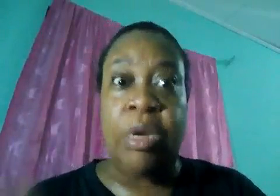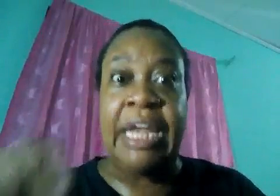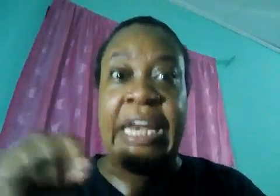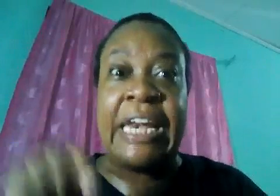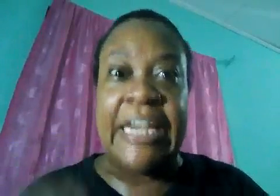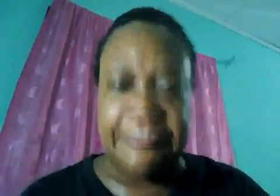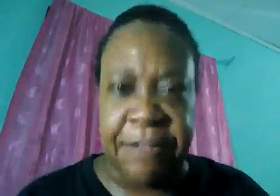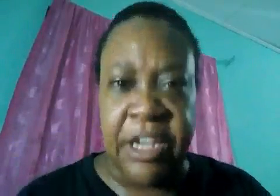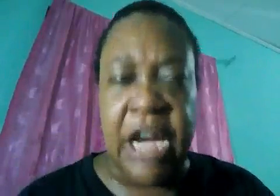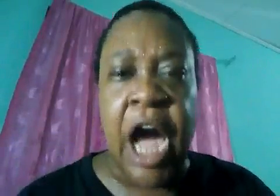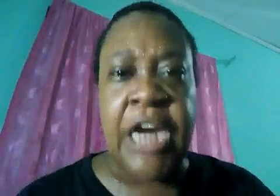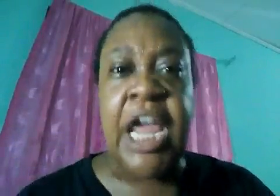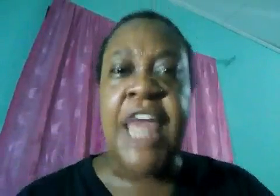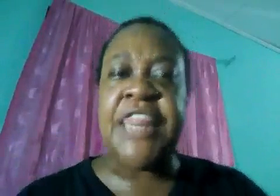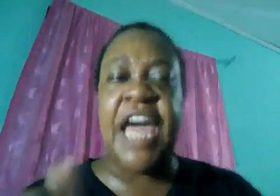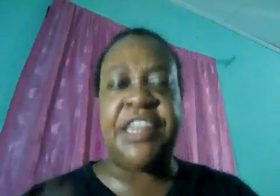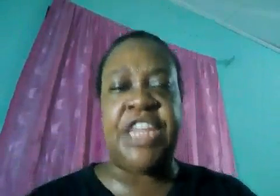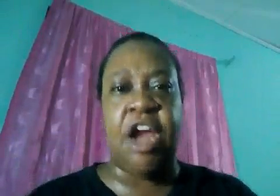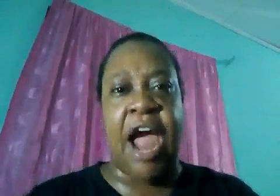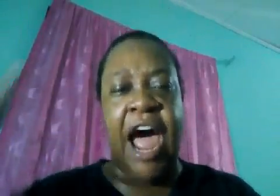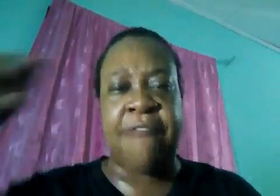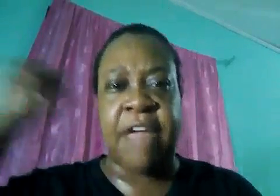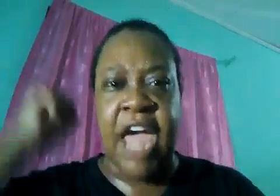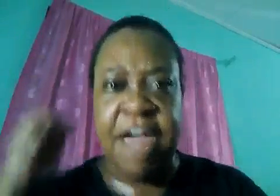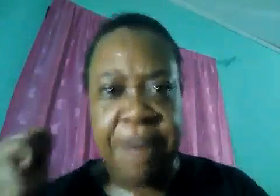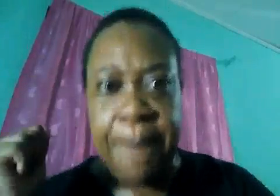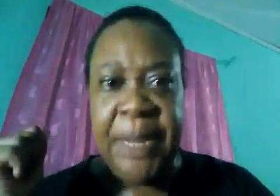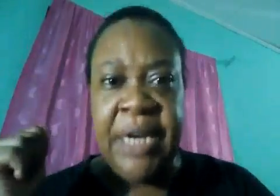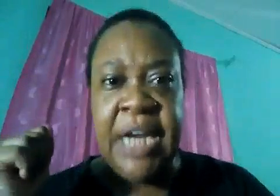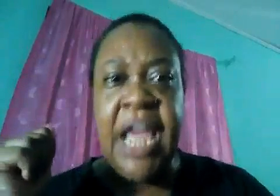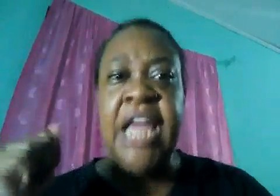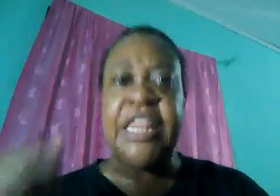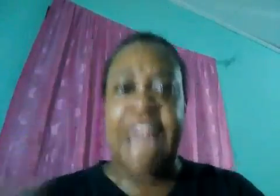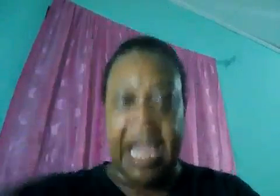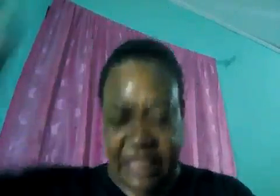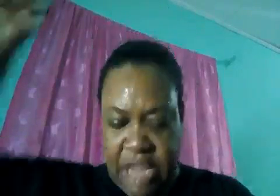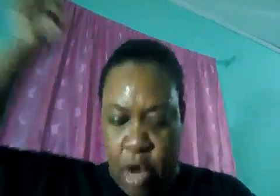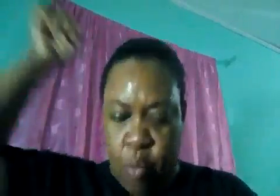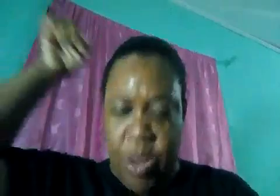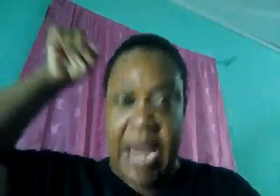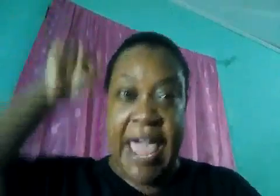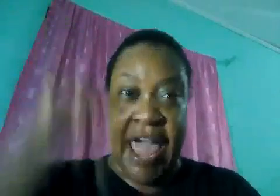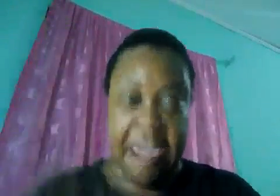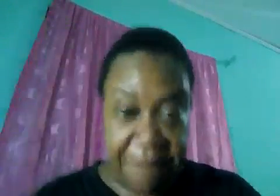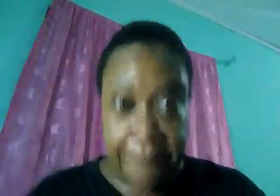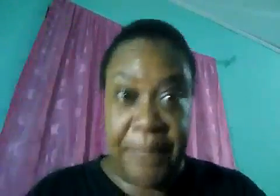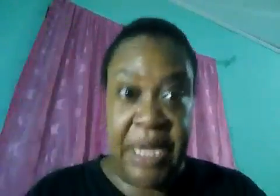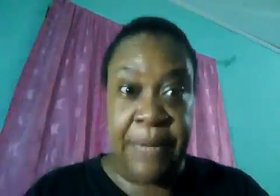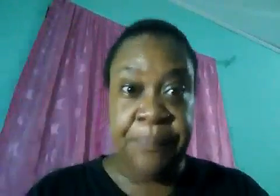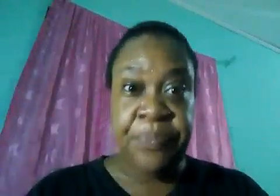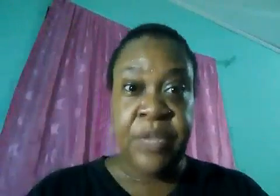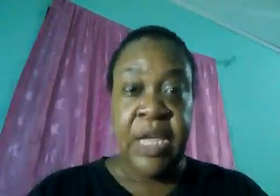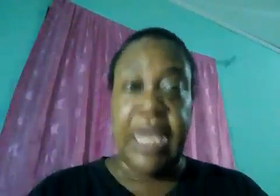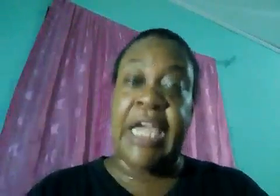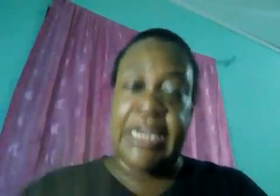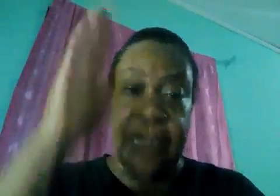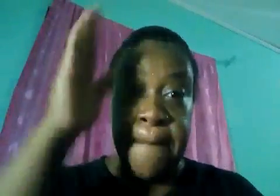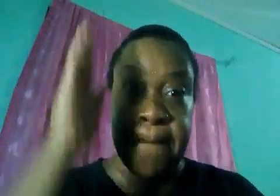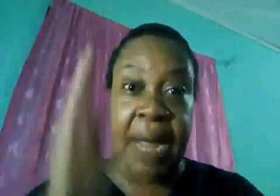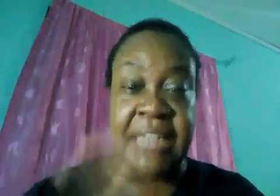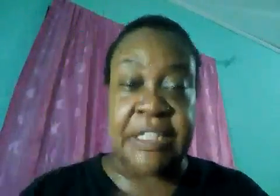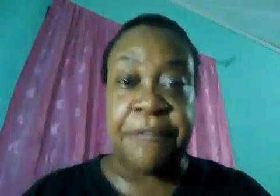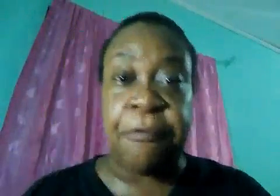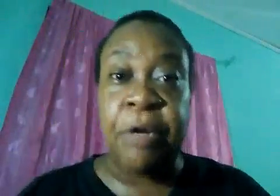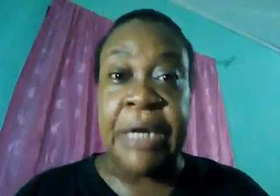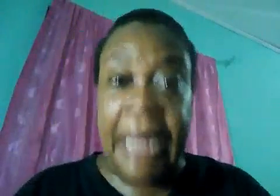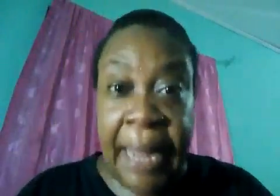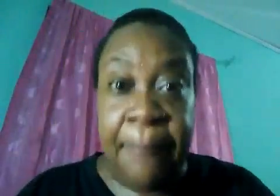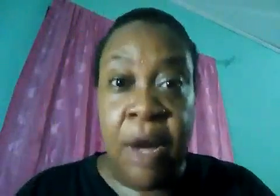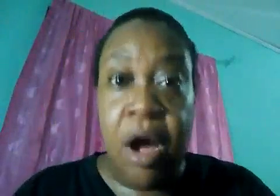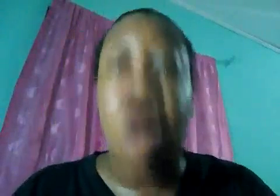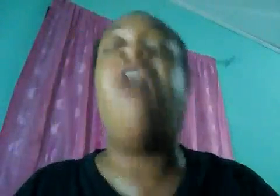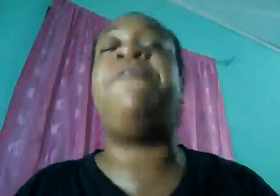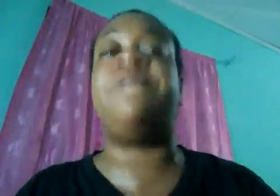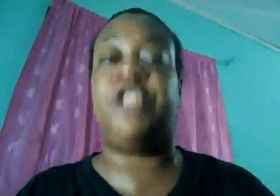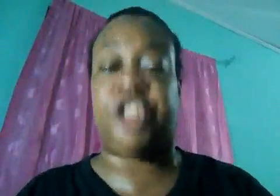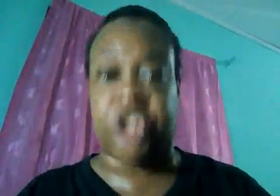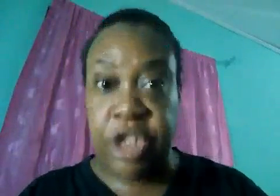living God that there have ever been, that there will ever be, in the mightiful name of Jesus